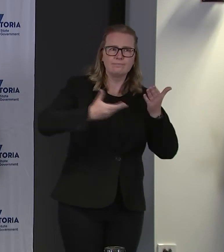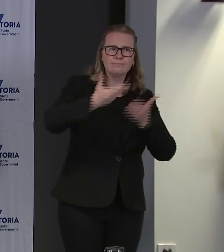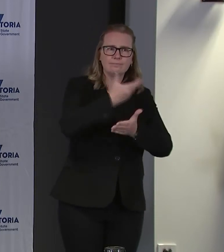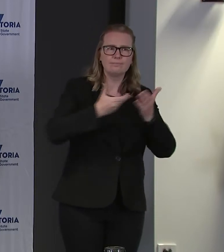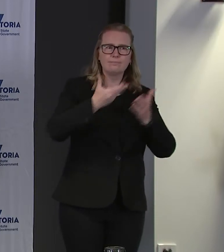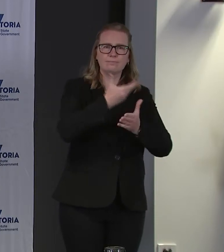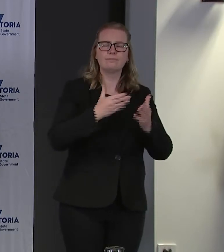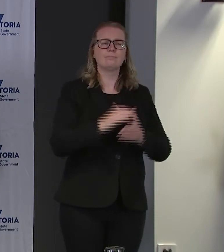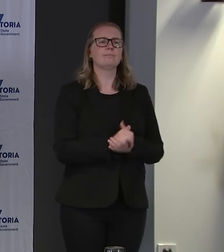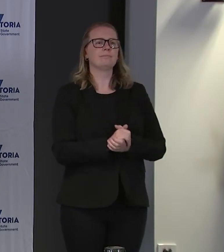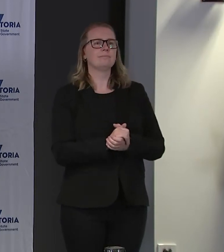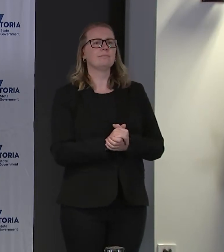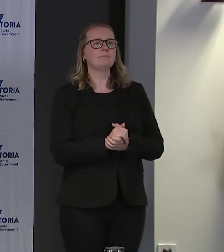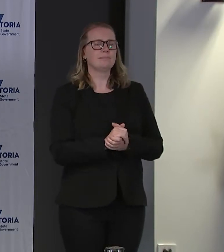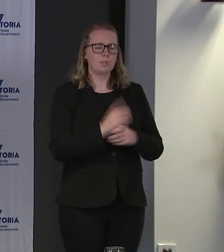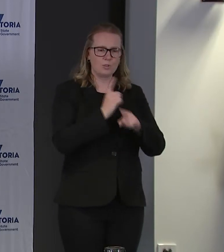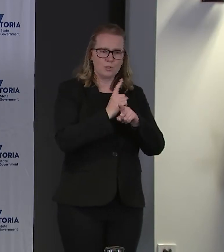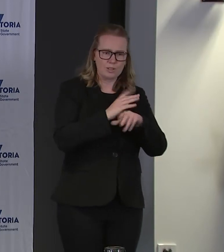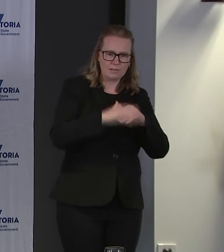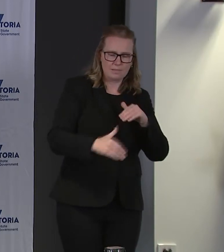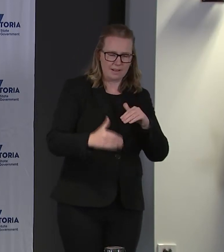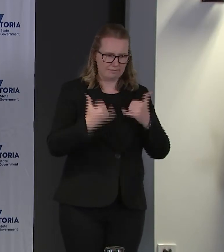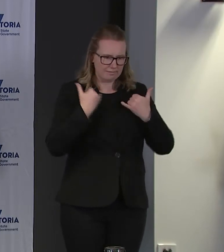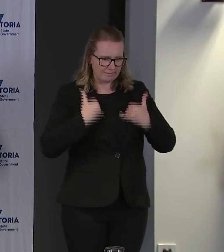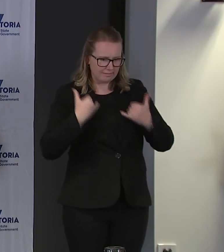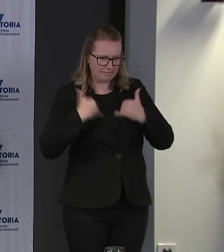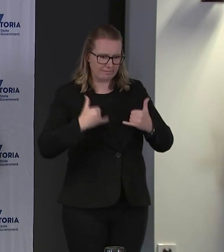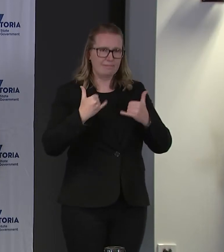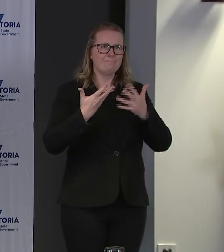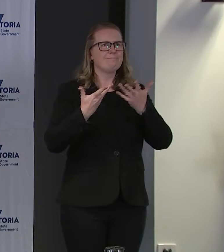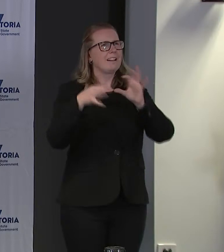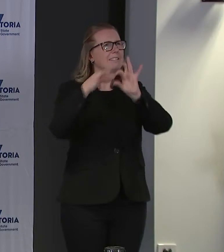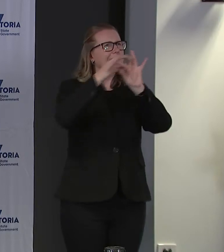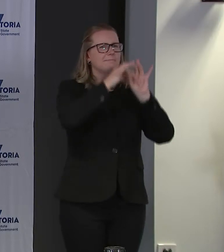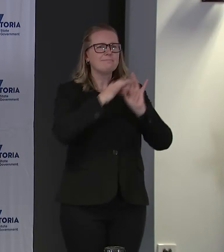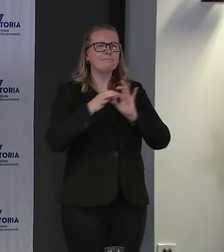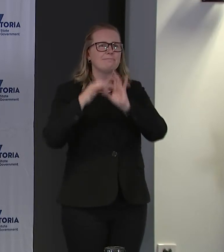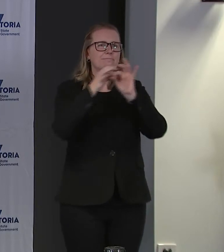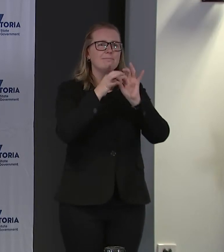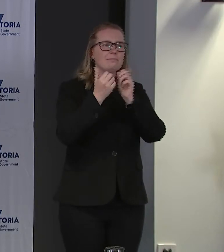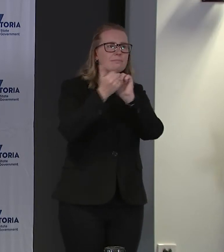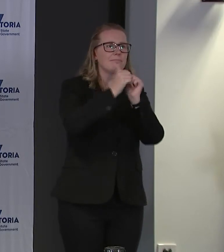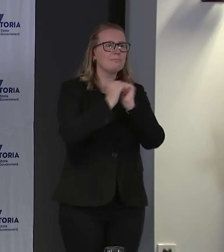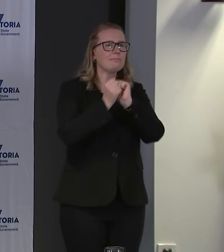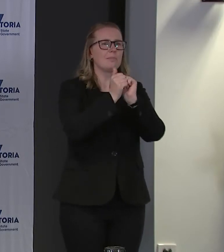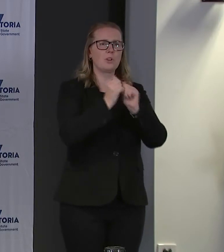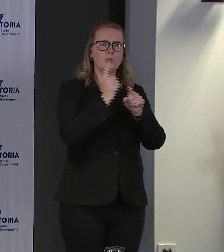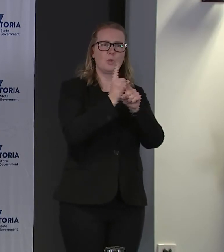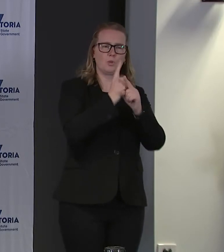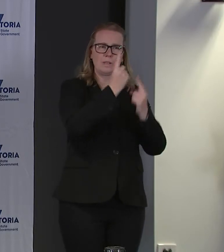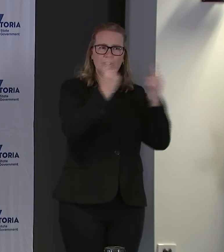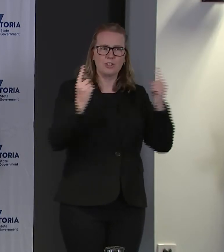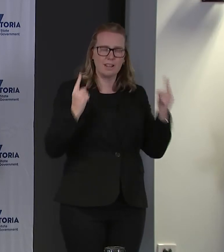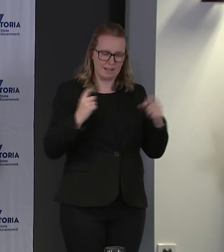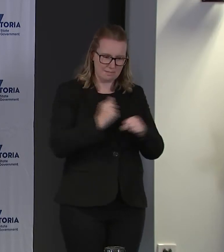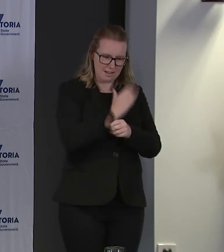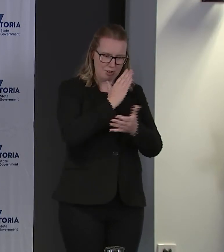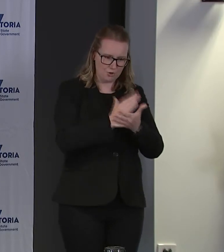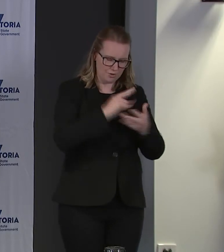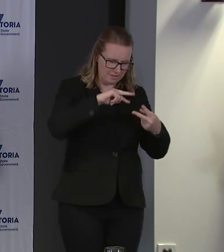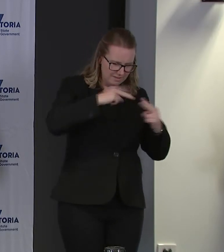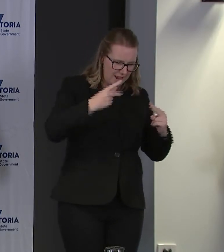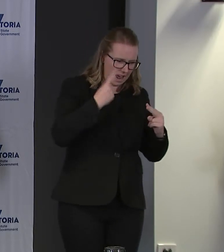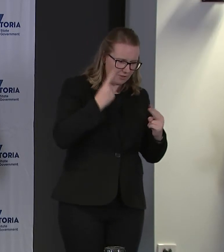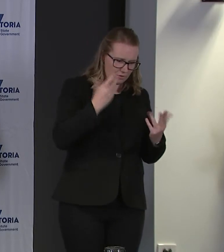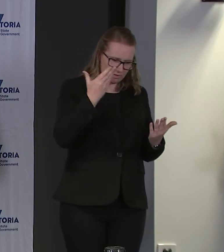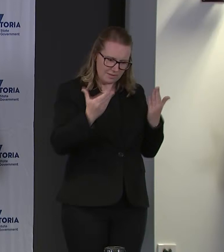through something called the Communicable Disease Genomic Network of Australia to make sure that every single sequence is interrogated for a